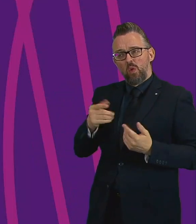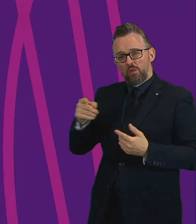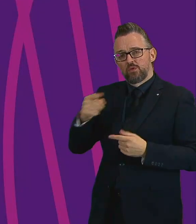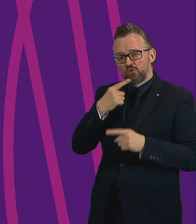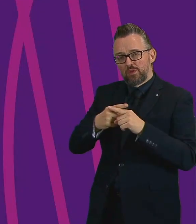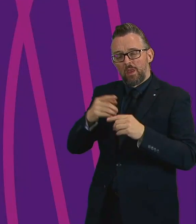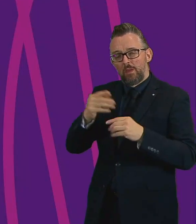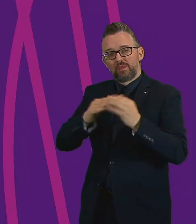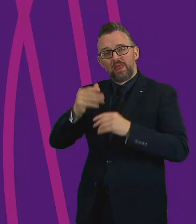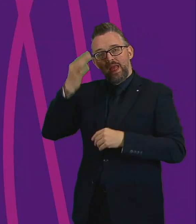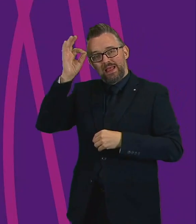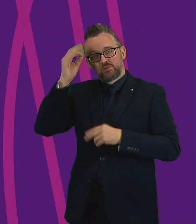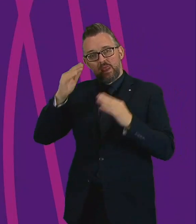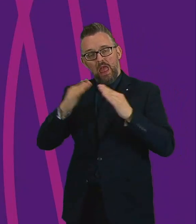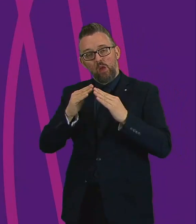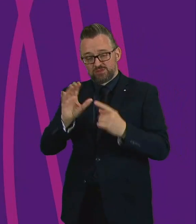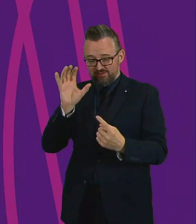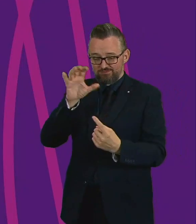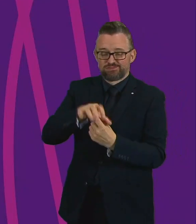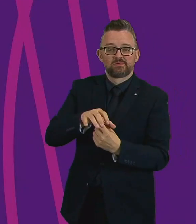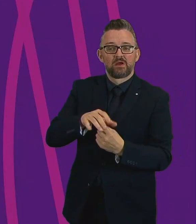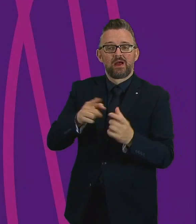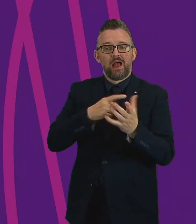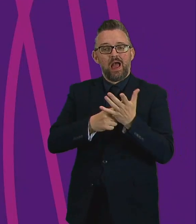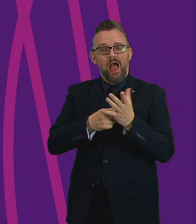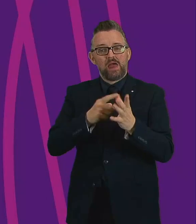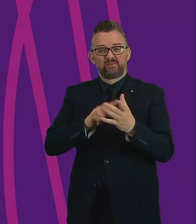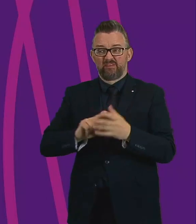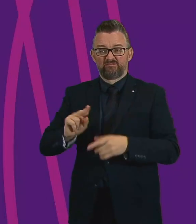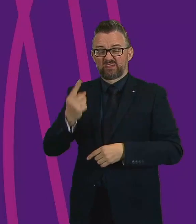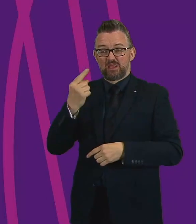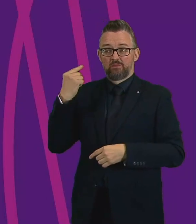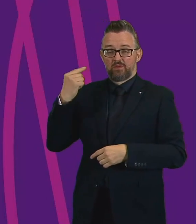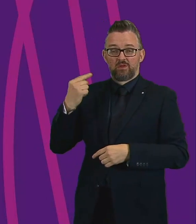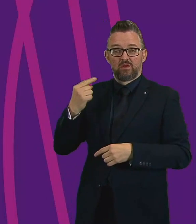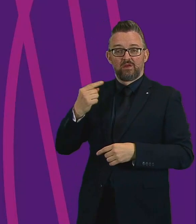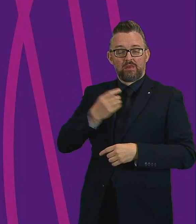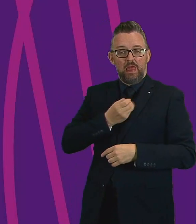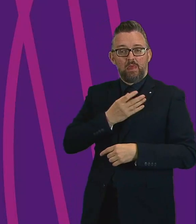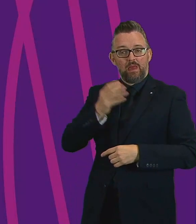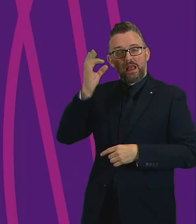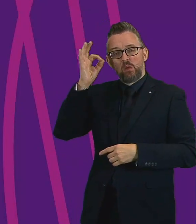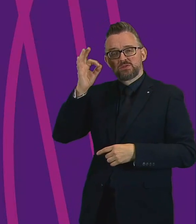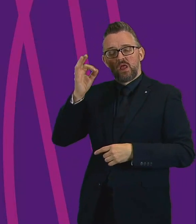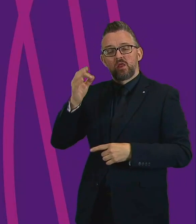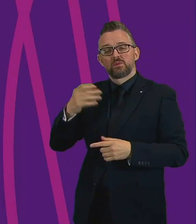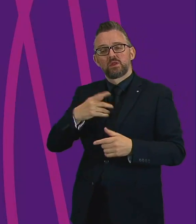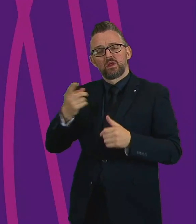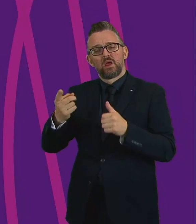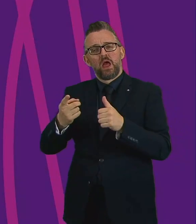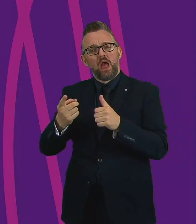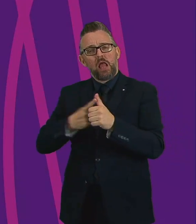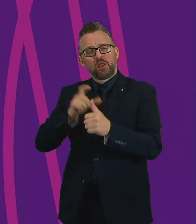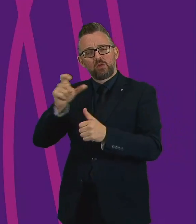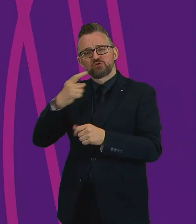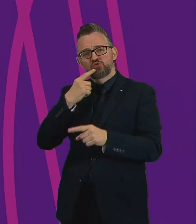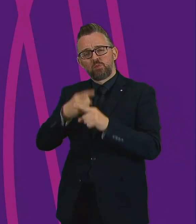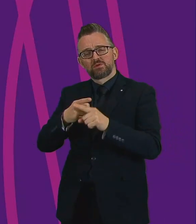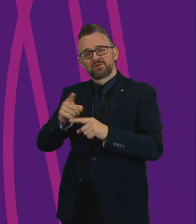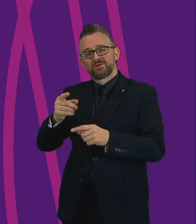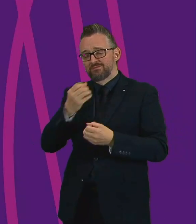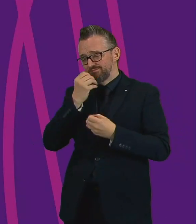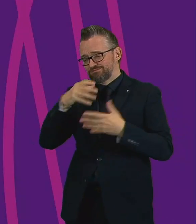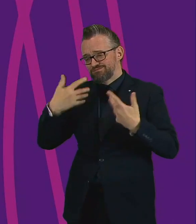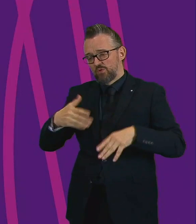of council houses on Arran for the first time in a long time by North Ayrshire Labour Council. Angela Constance mentioned the excellent work being done in